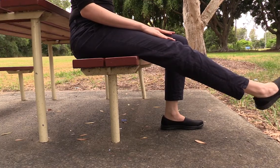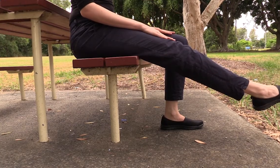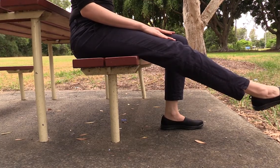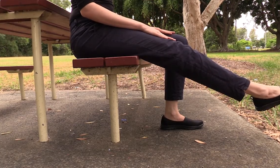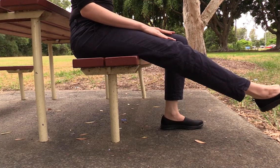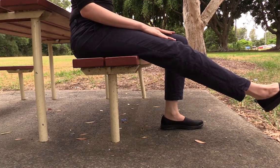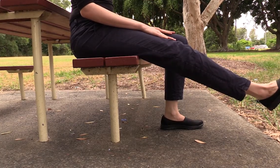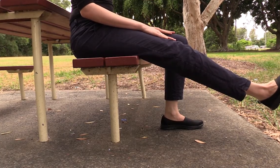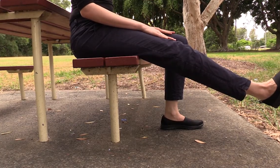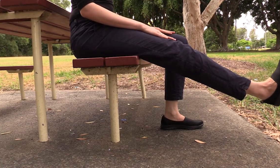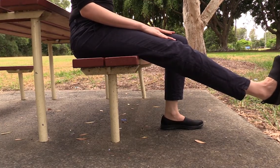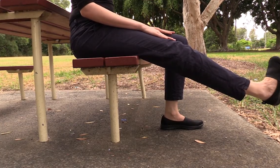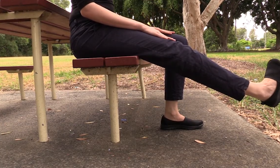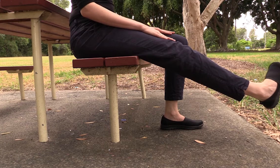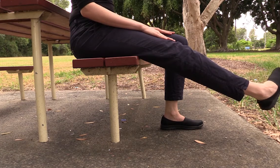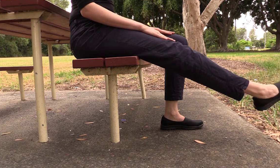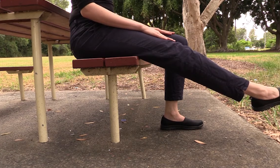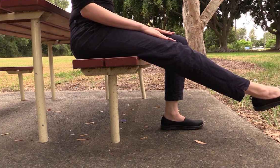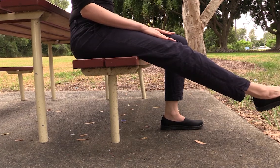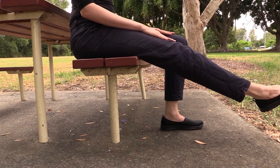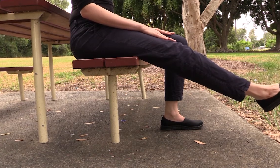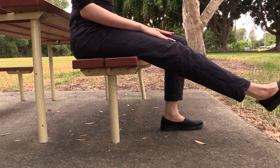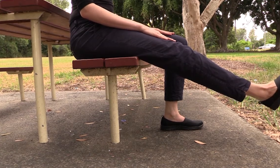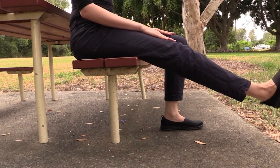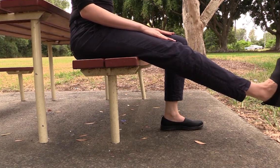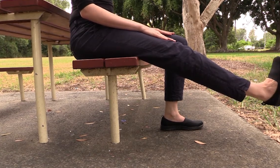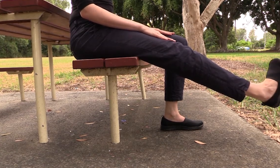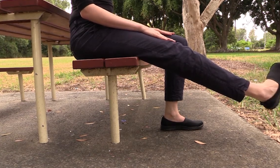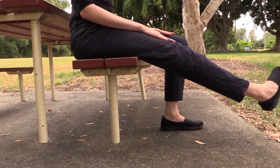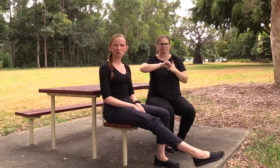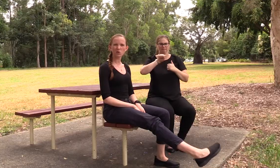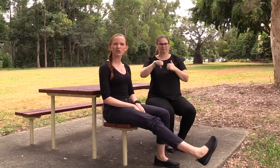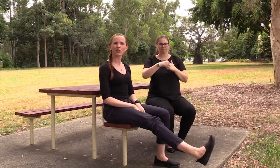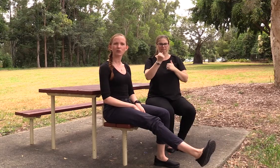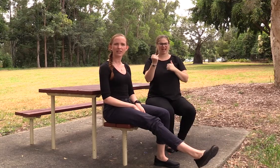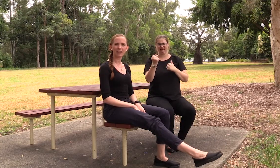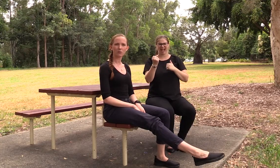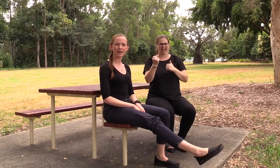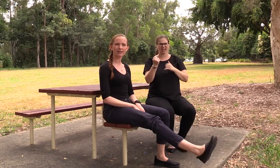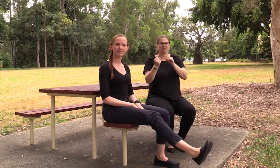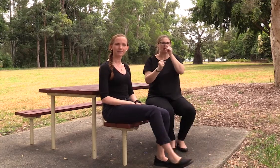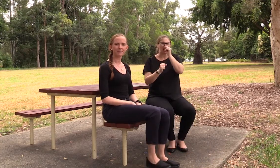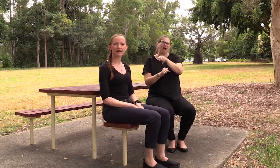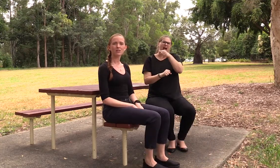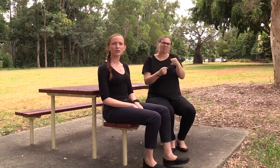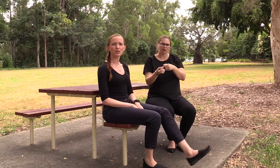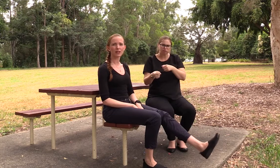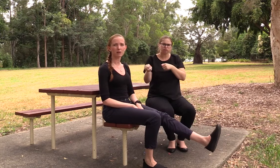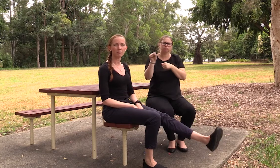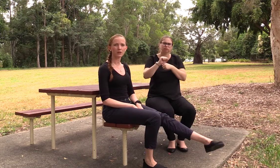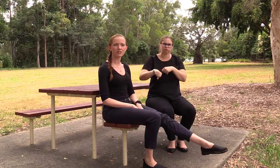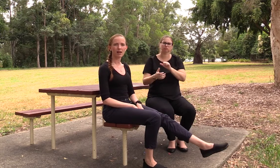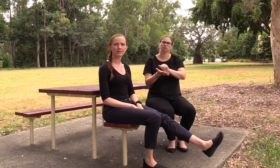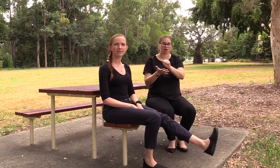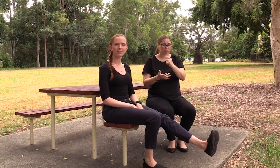whatever feels good. And again, if your ankles don't like to move one way, just do a small circle the other way. And it's good to do